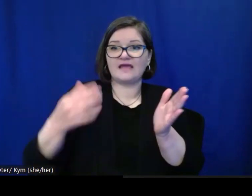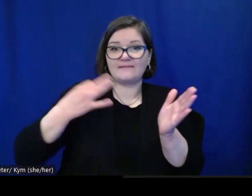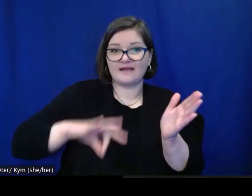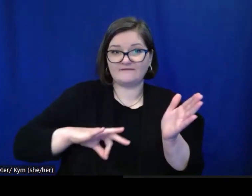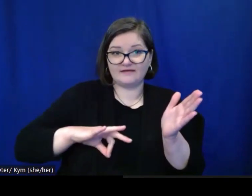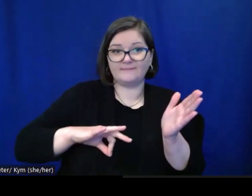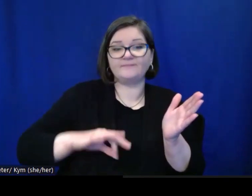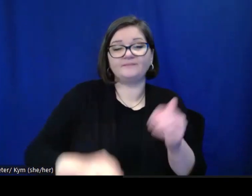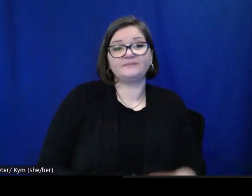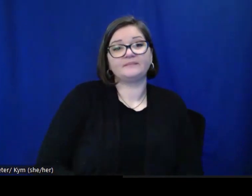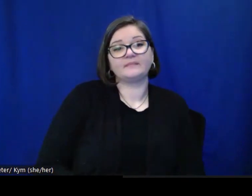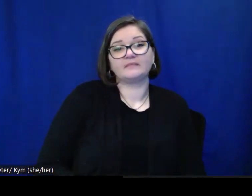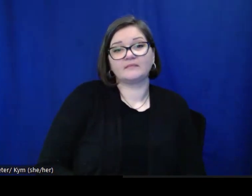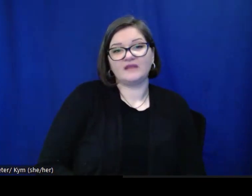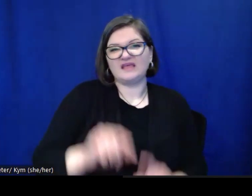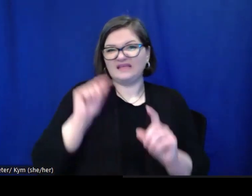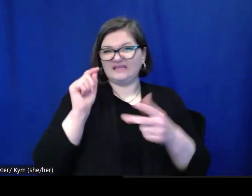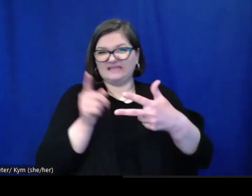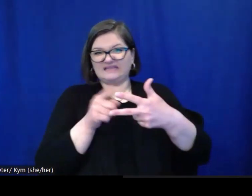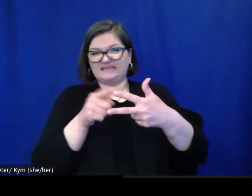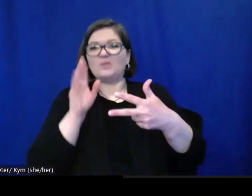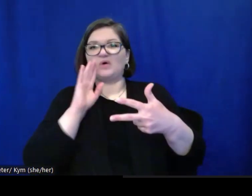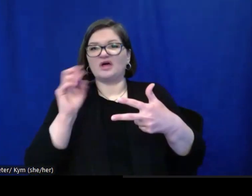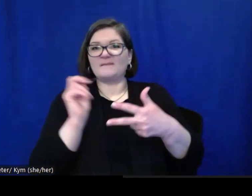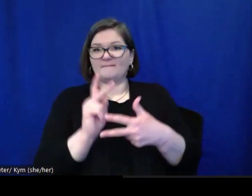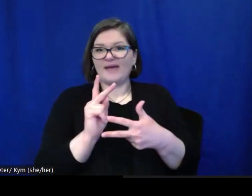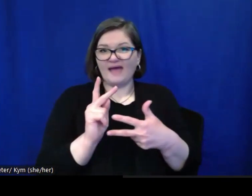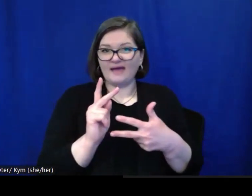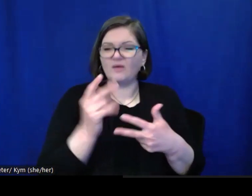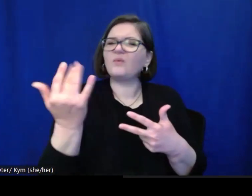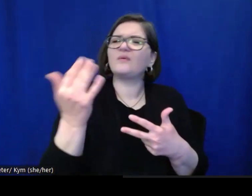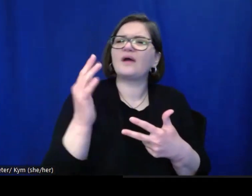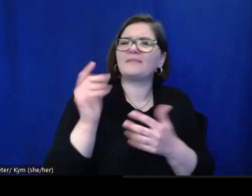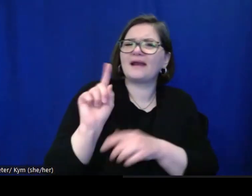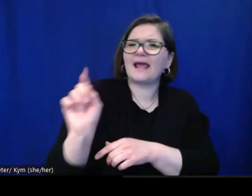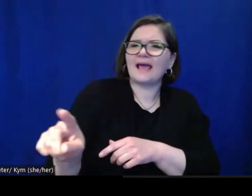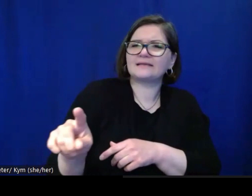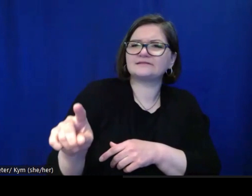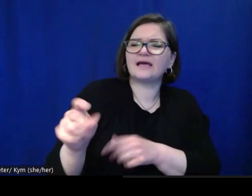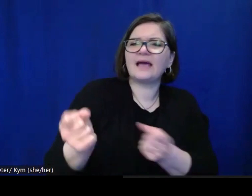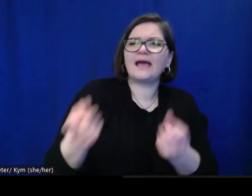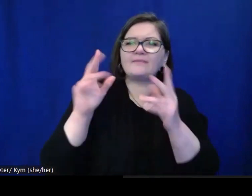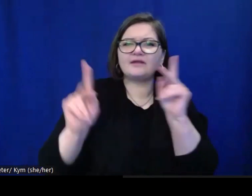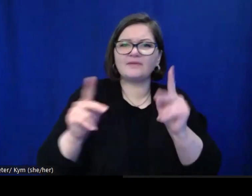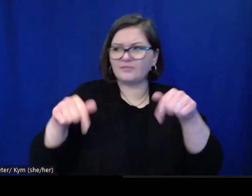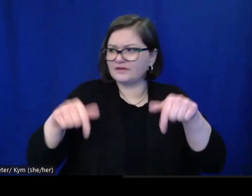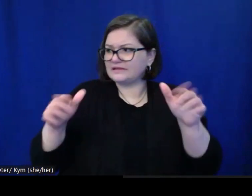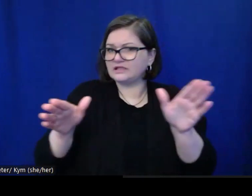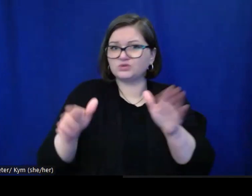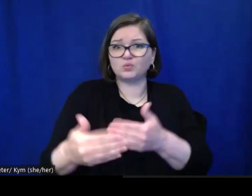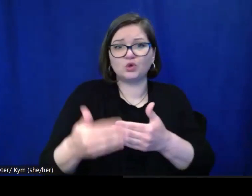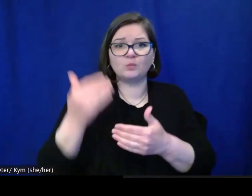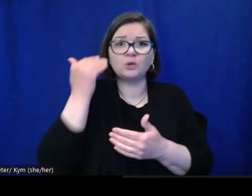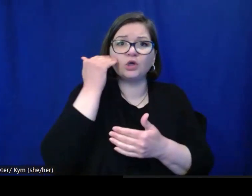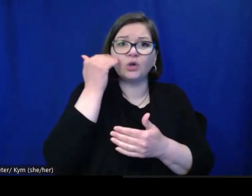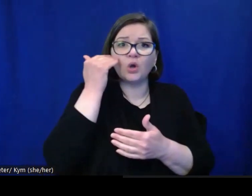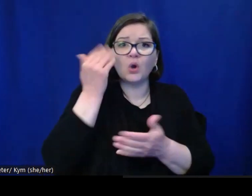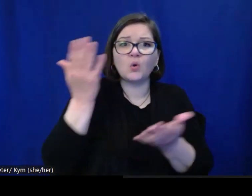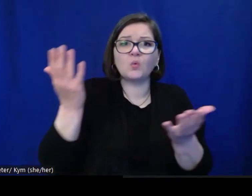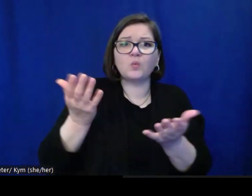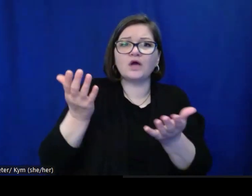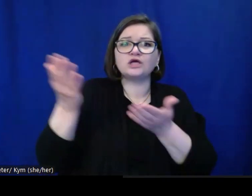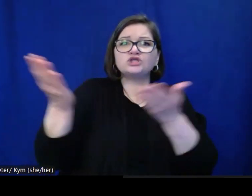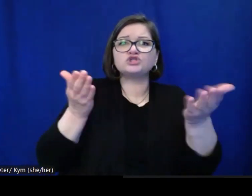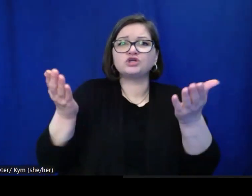okay? We're gonna come back to that. Actually, let me ask this question. How many people in this room know what